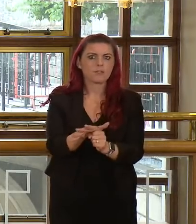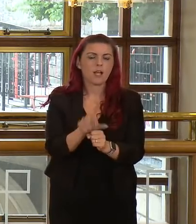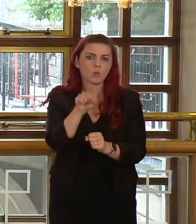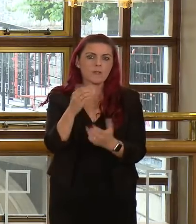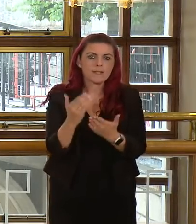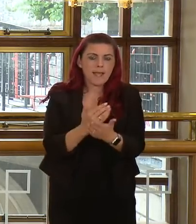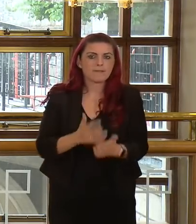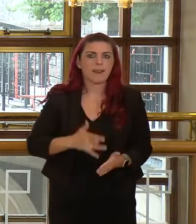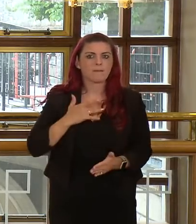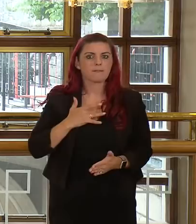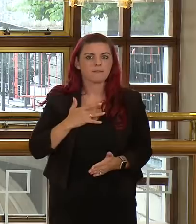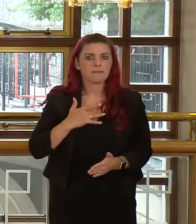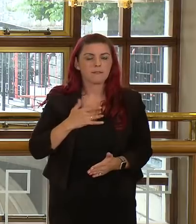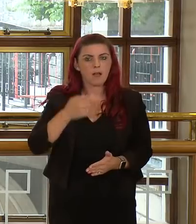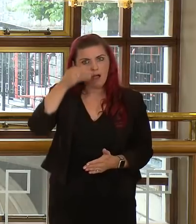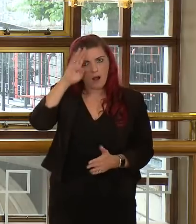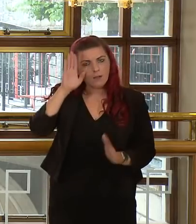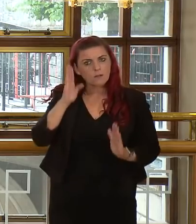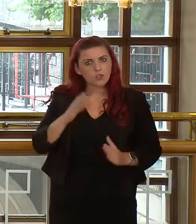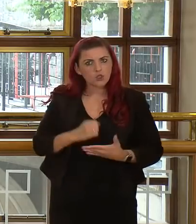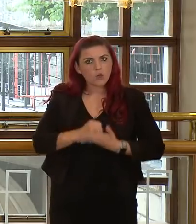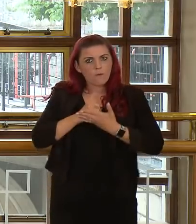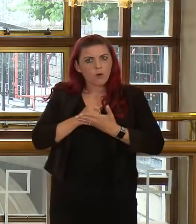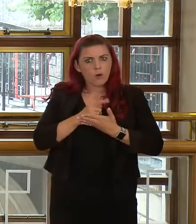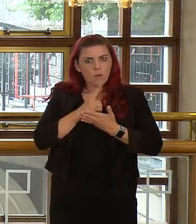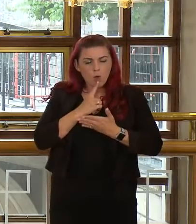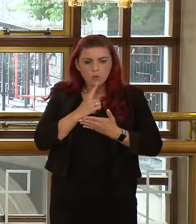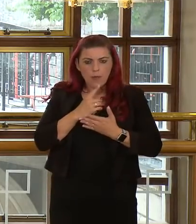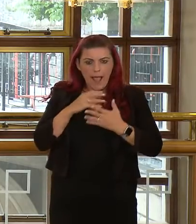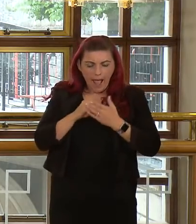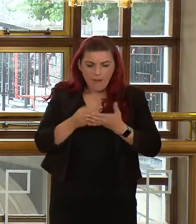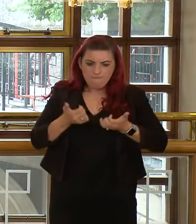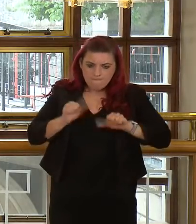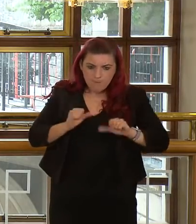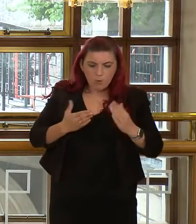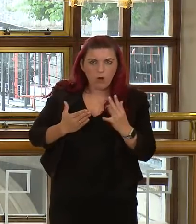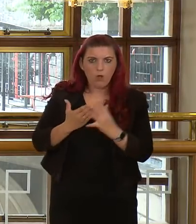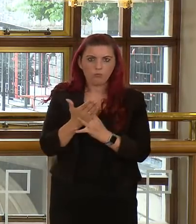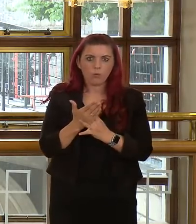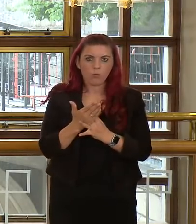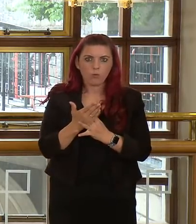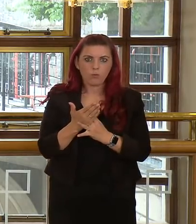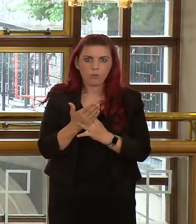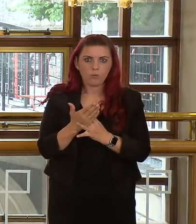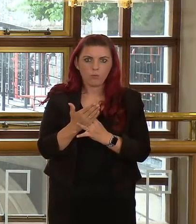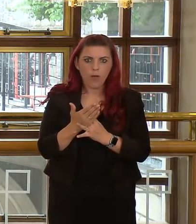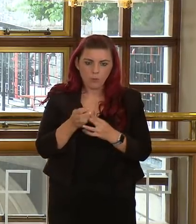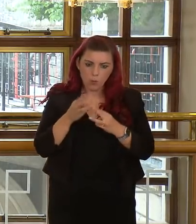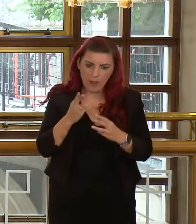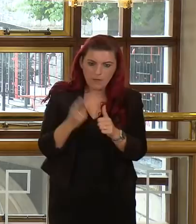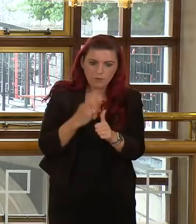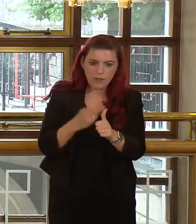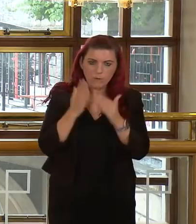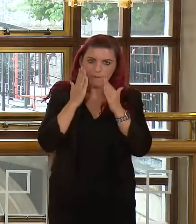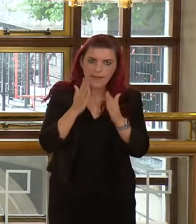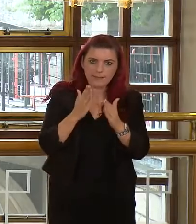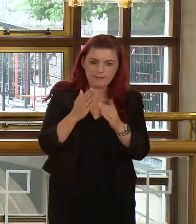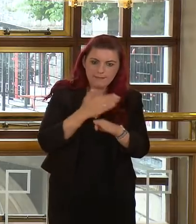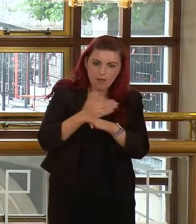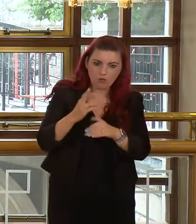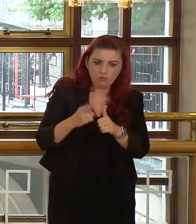Our country has suffered, but it has prevailed, and we emerge to face a new day. Thank you very